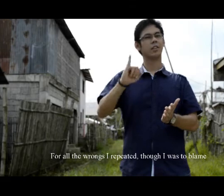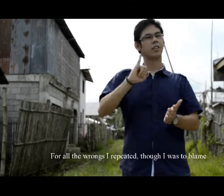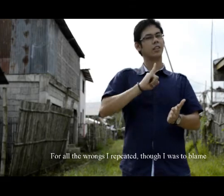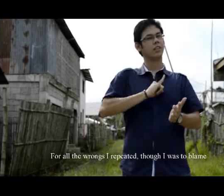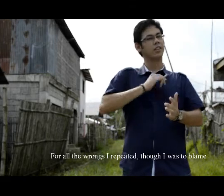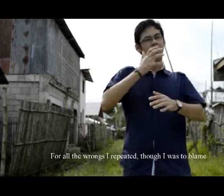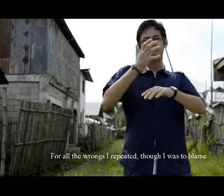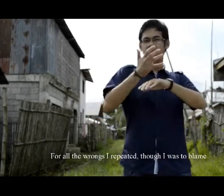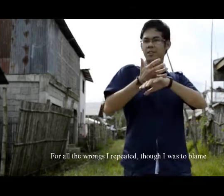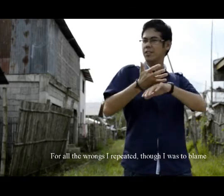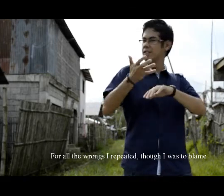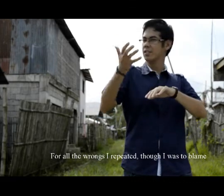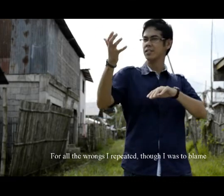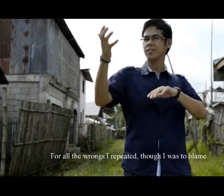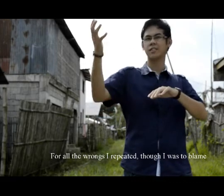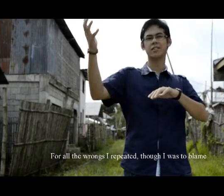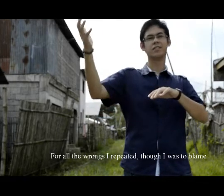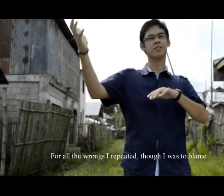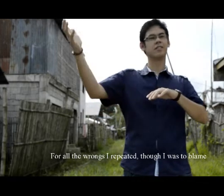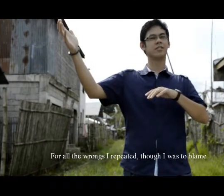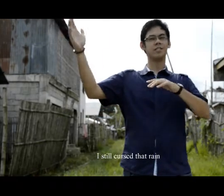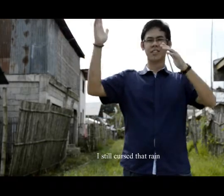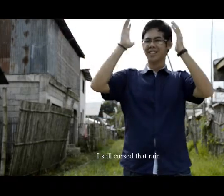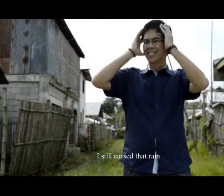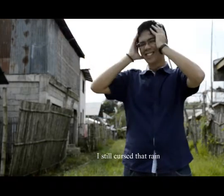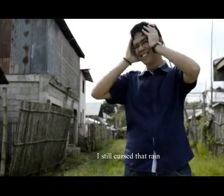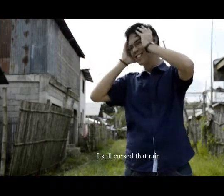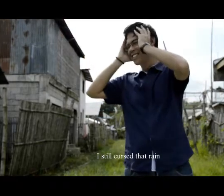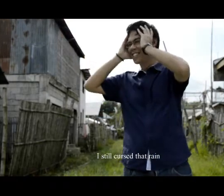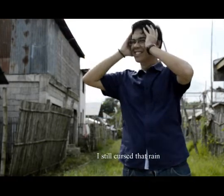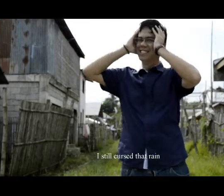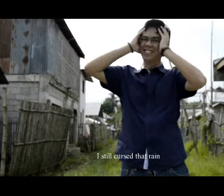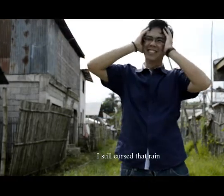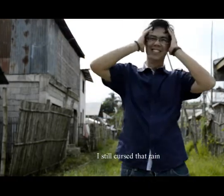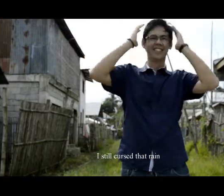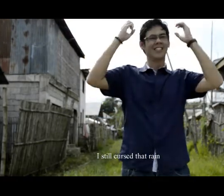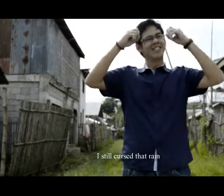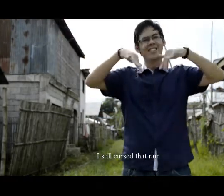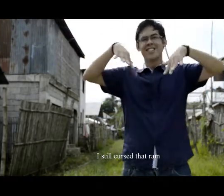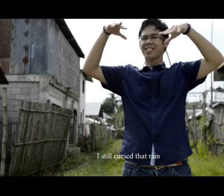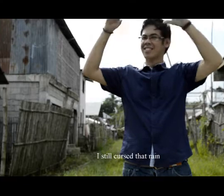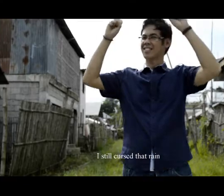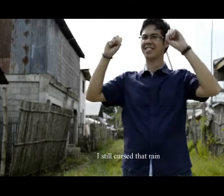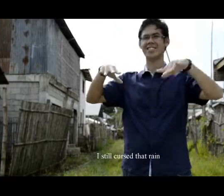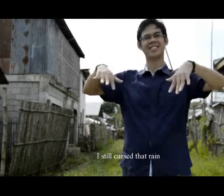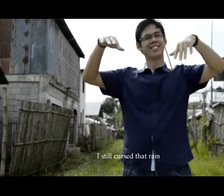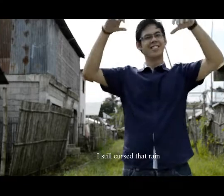repeated. Though I was to blame, I still cursed that rain.